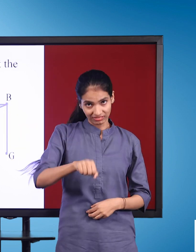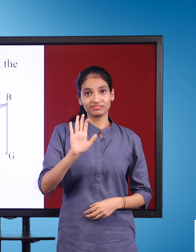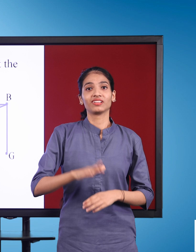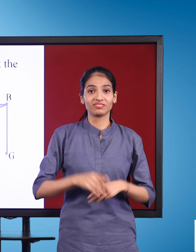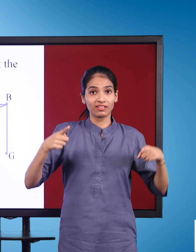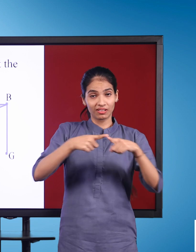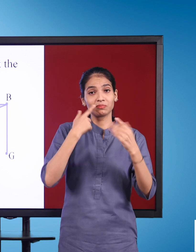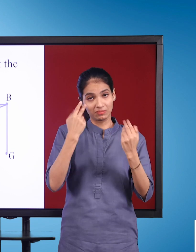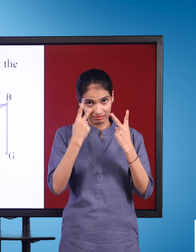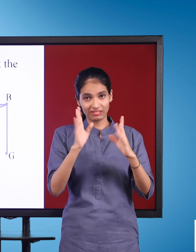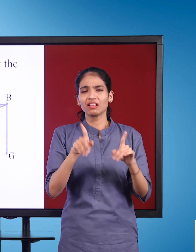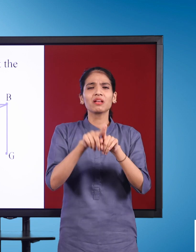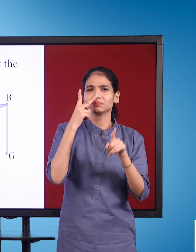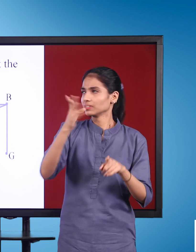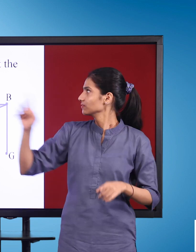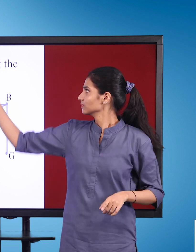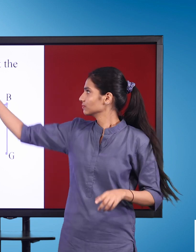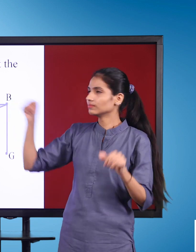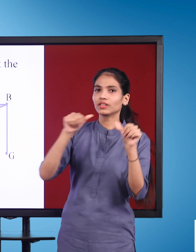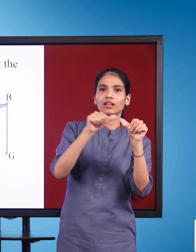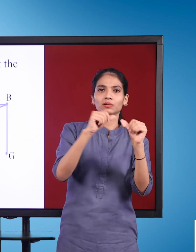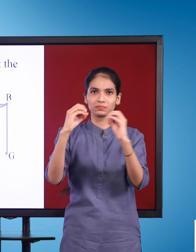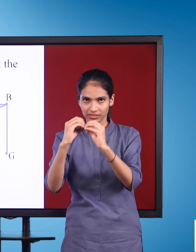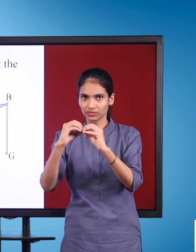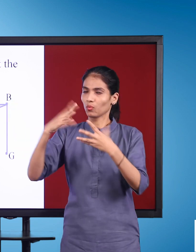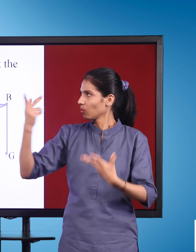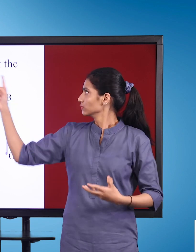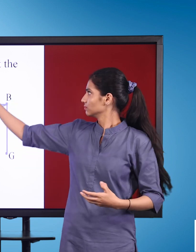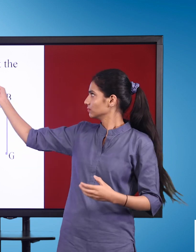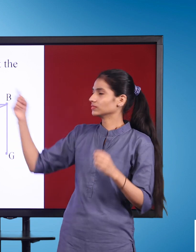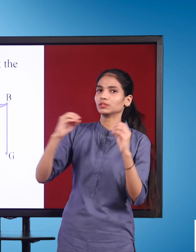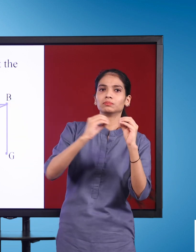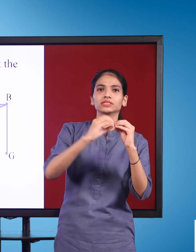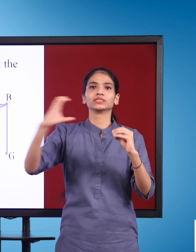Yes, AB and BC intersect at the point B.